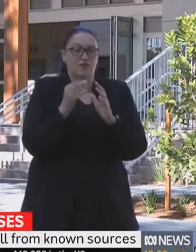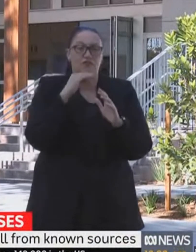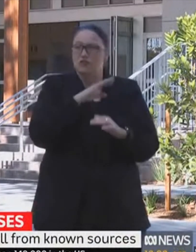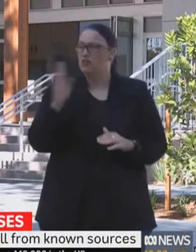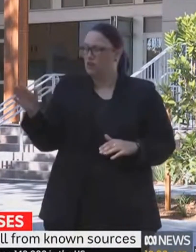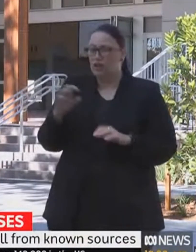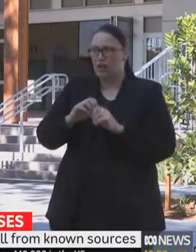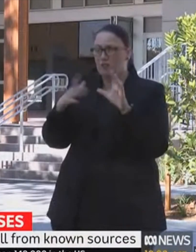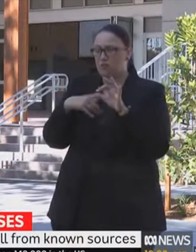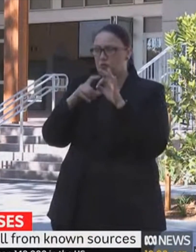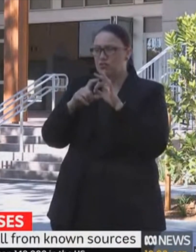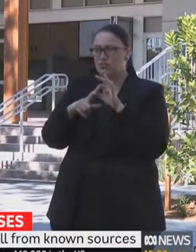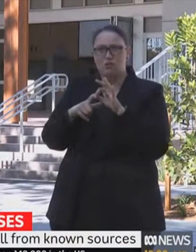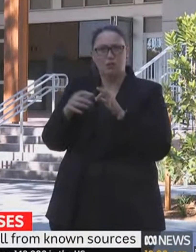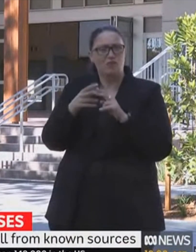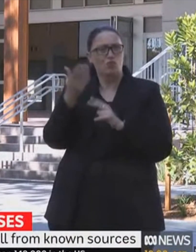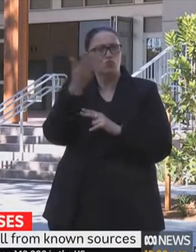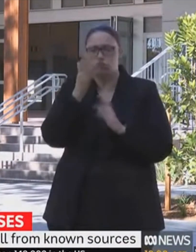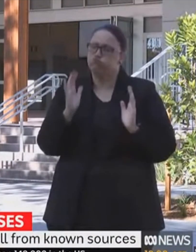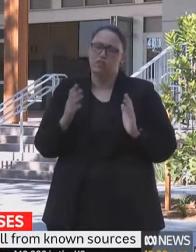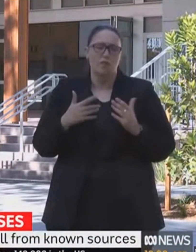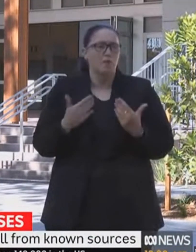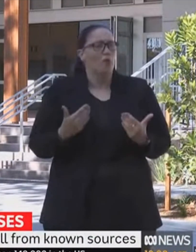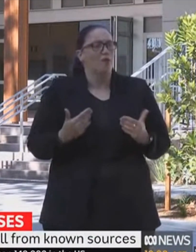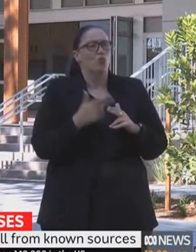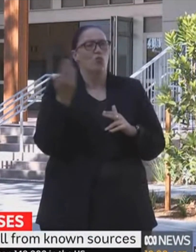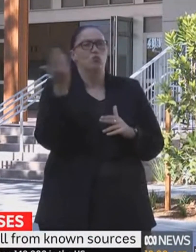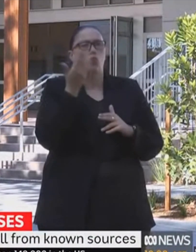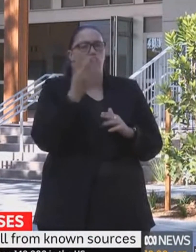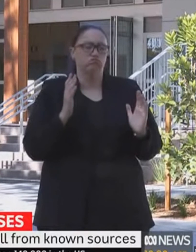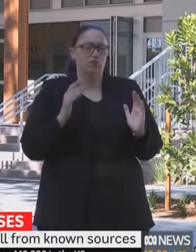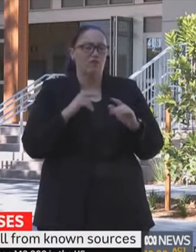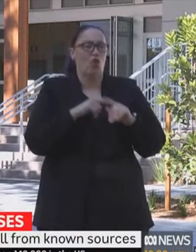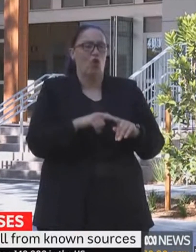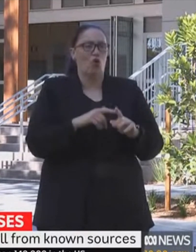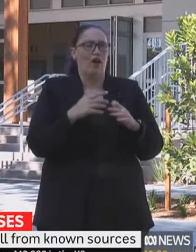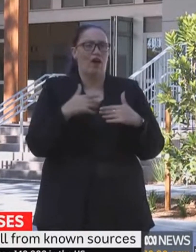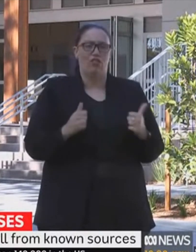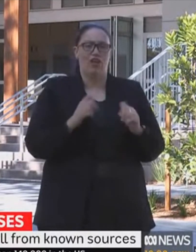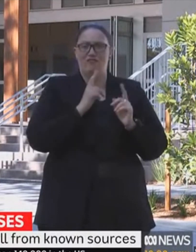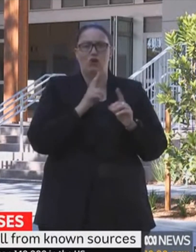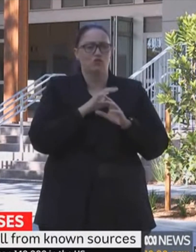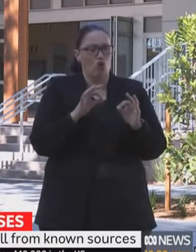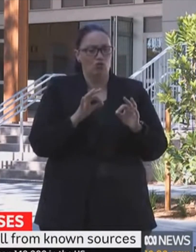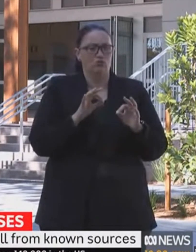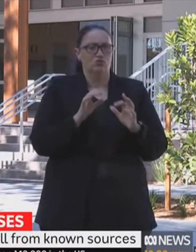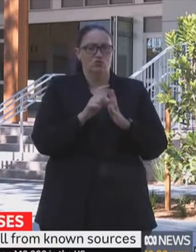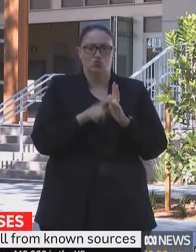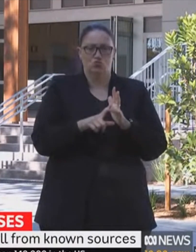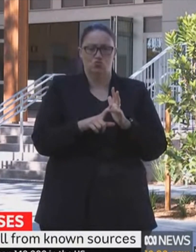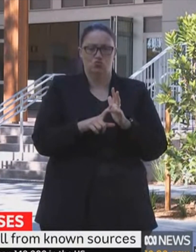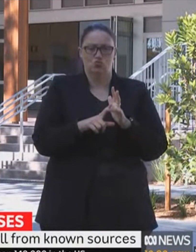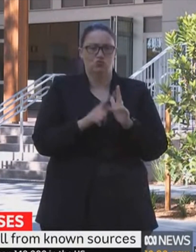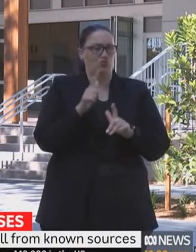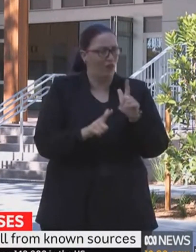Oh, sorry. Well, obviously, we'll rely on the health advice for that. But the health advice for southwest Sydney is avoid non-essential travel. Make sure you get tested